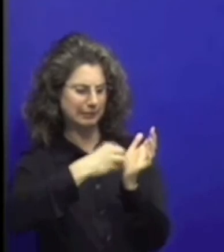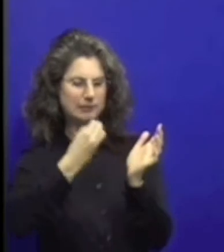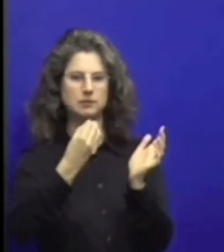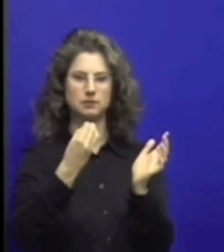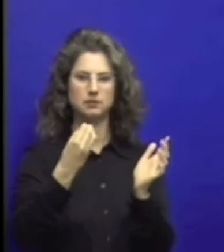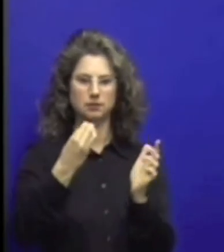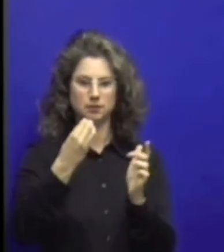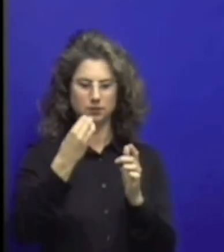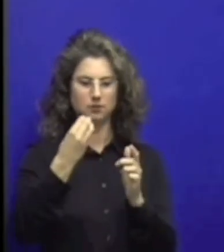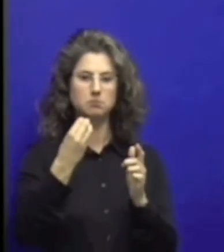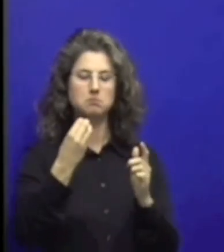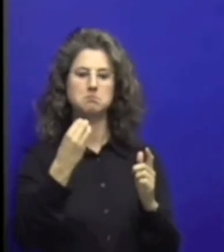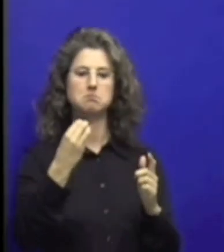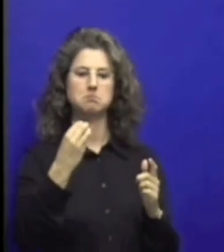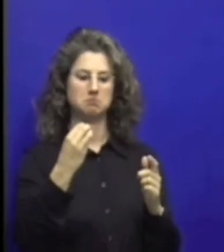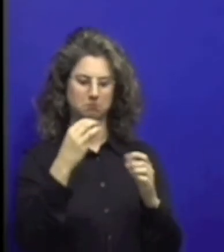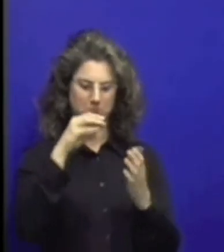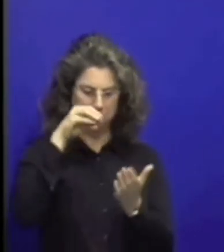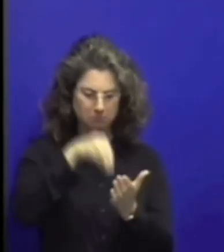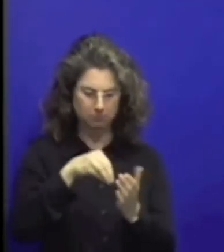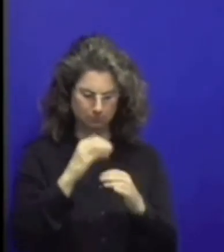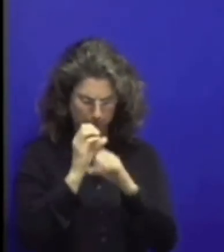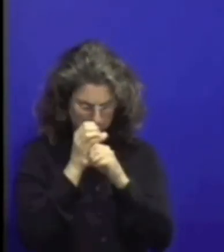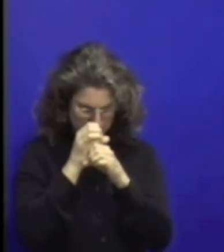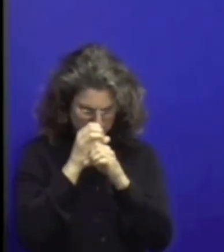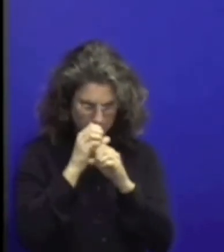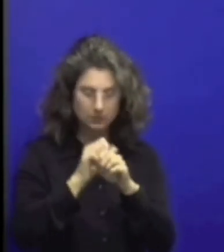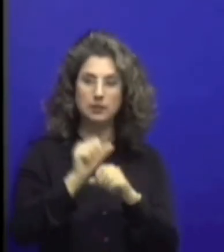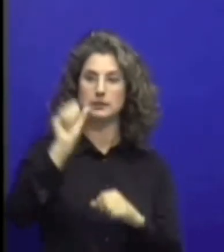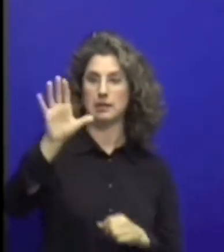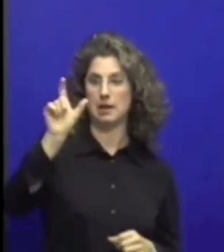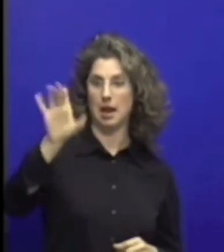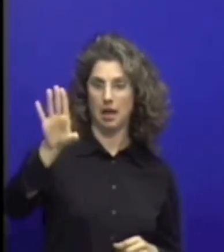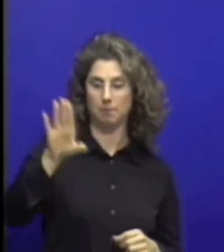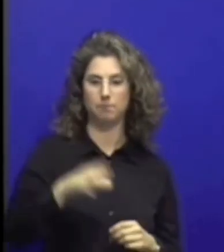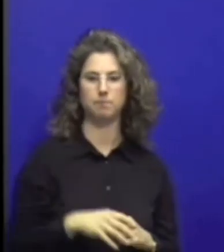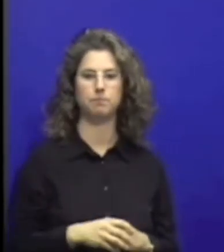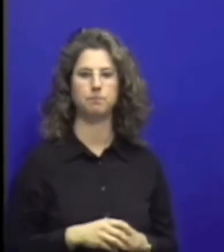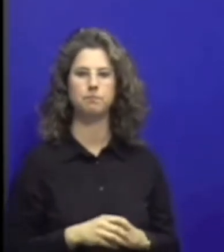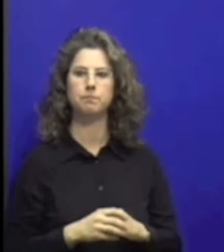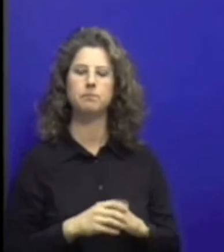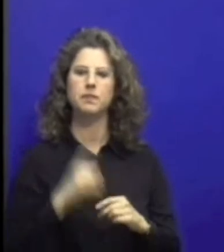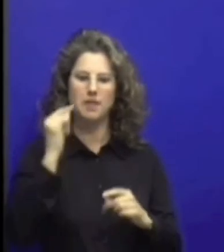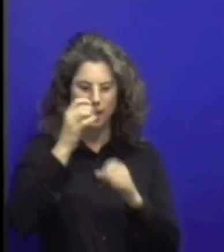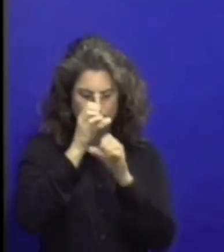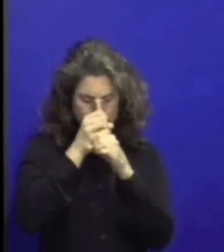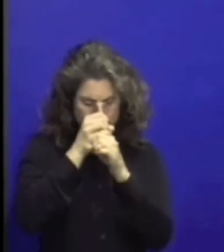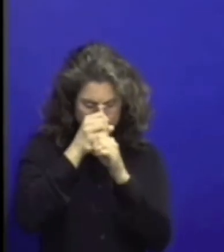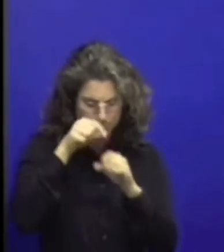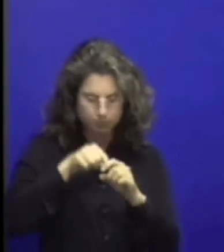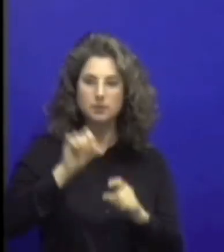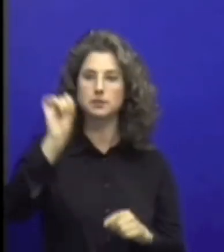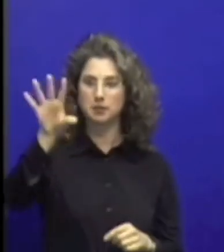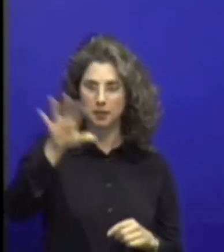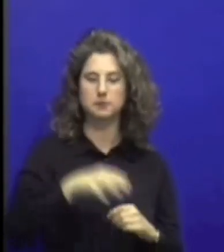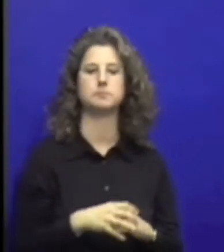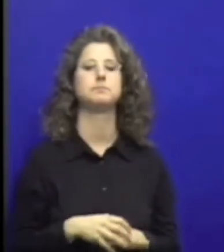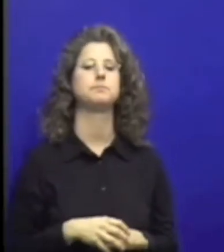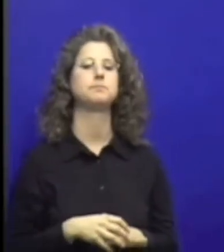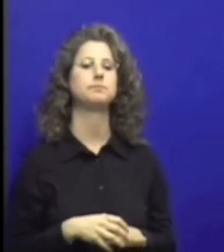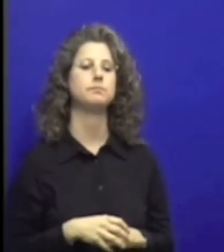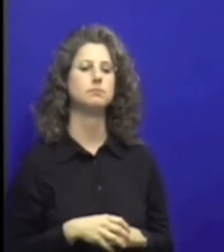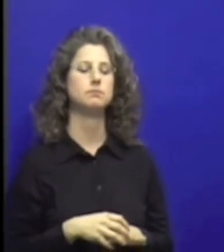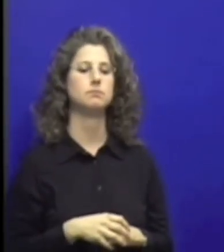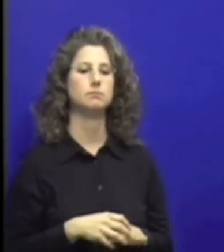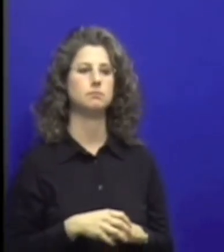local anesthesia and provide that tissue to the laboratory excuse me, to view under a microscope.